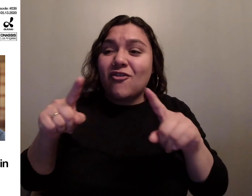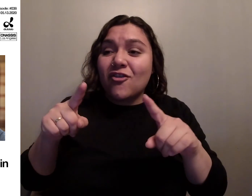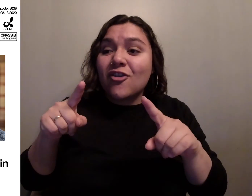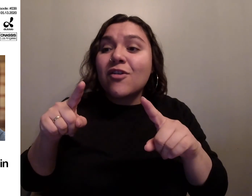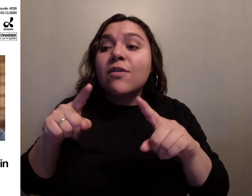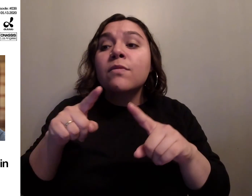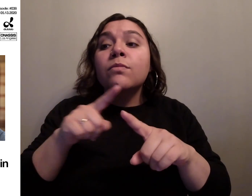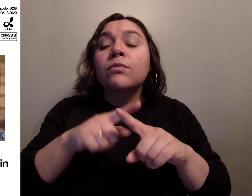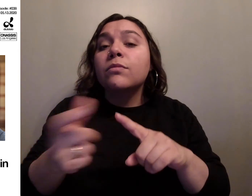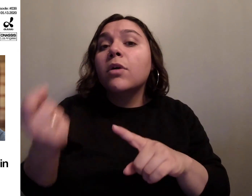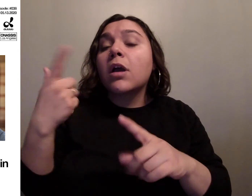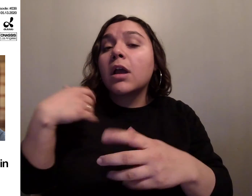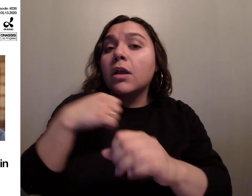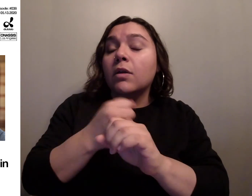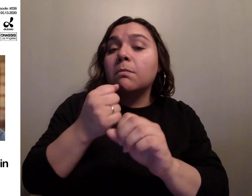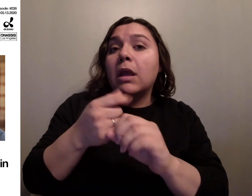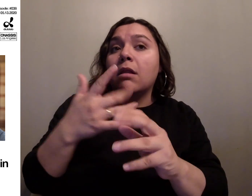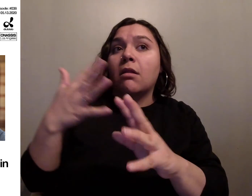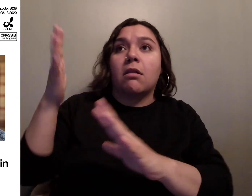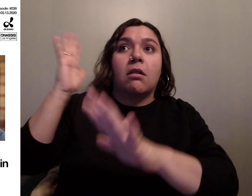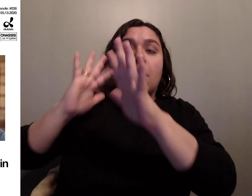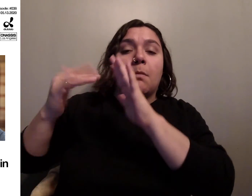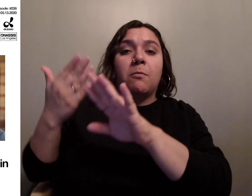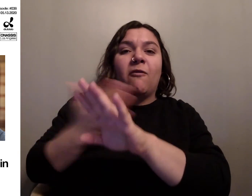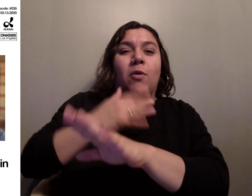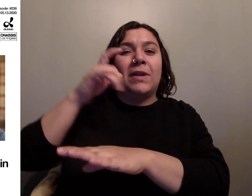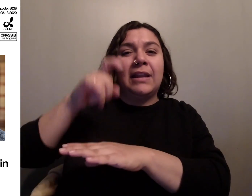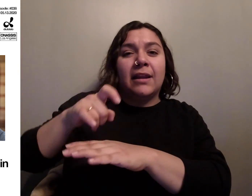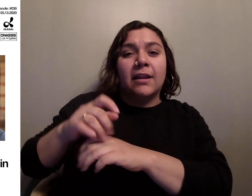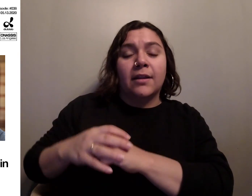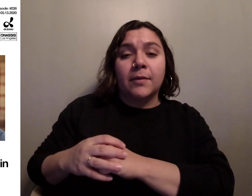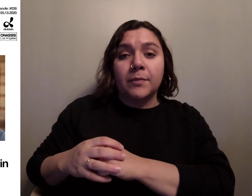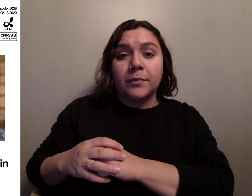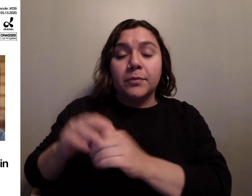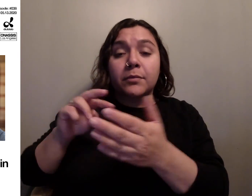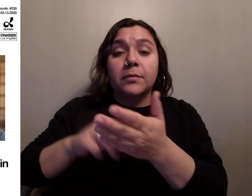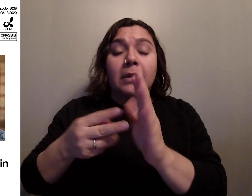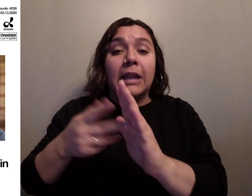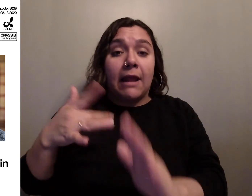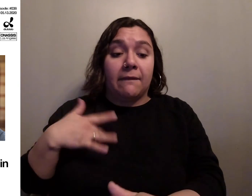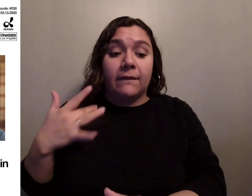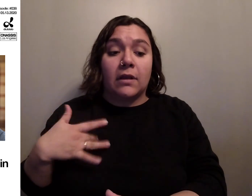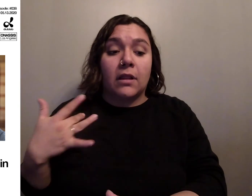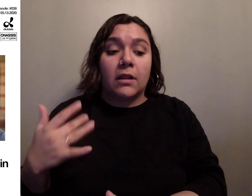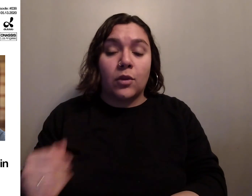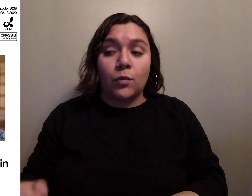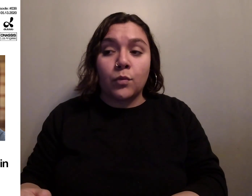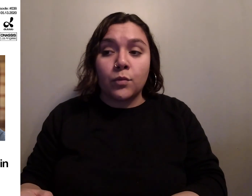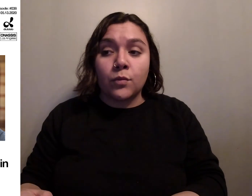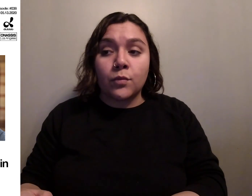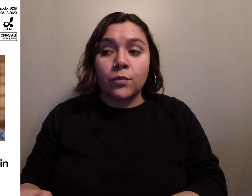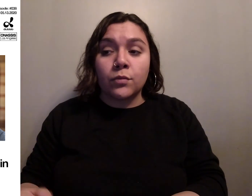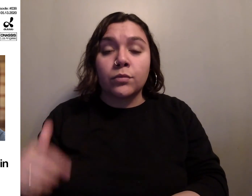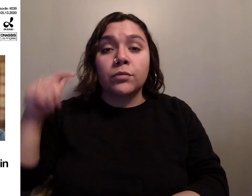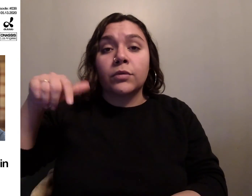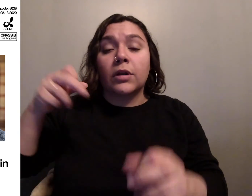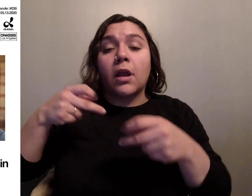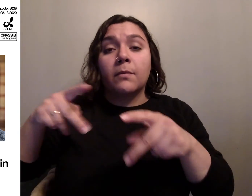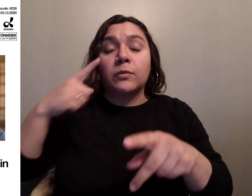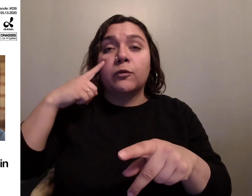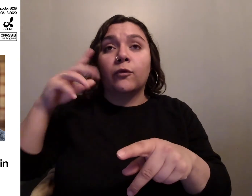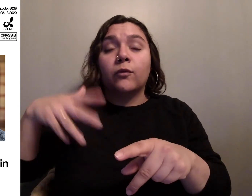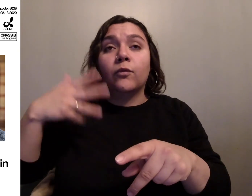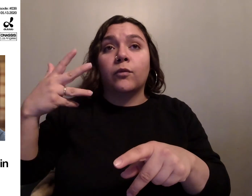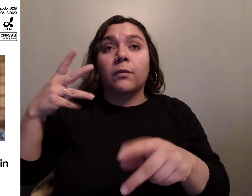that work we can hear differently. But it was made long before we needed it. So the thing that I